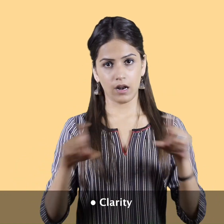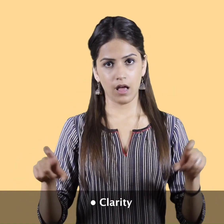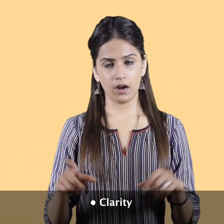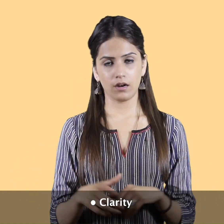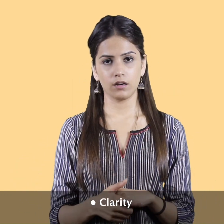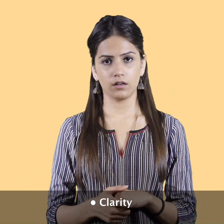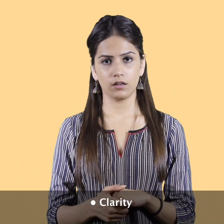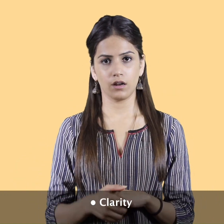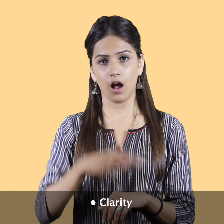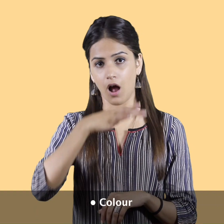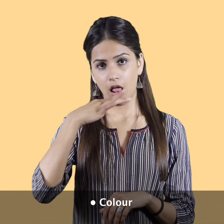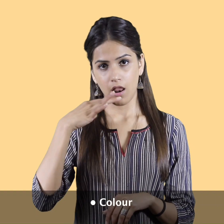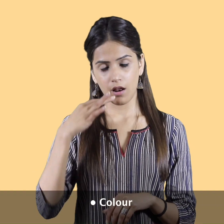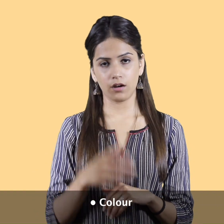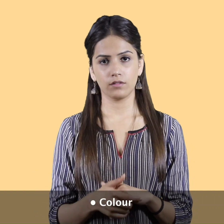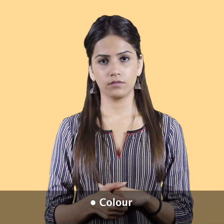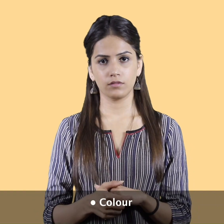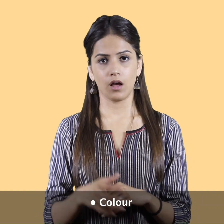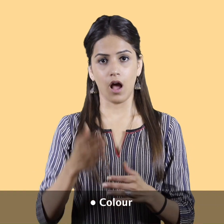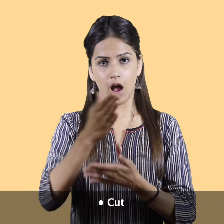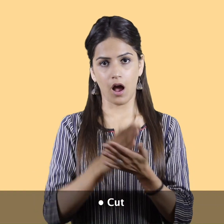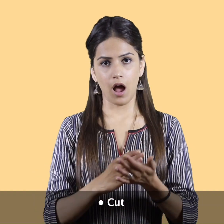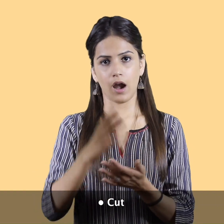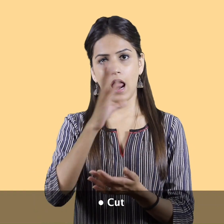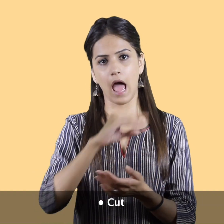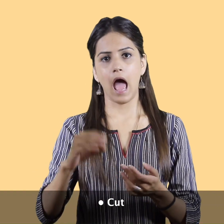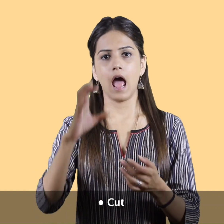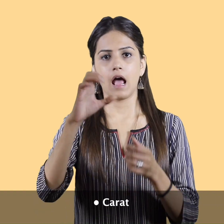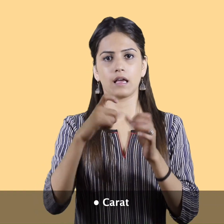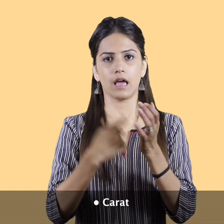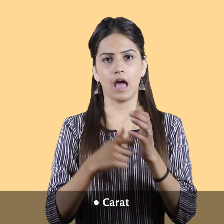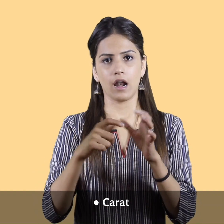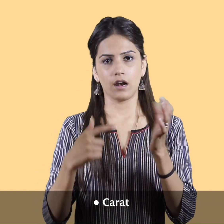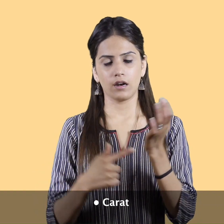clarity, color, cut, carat.